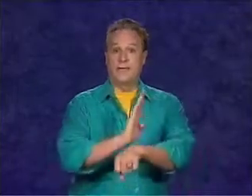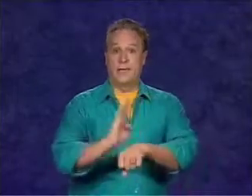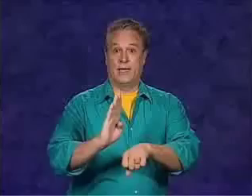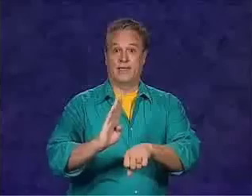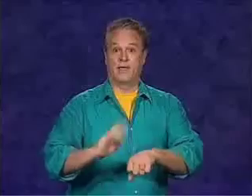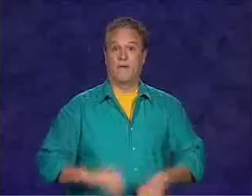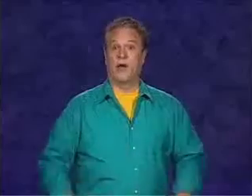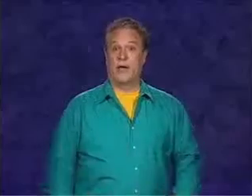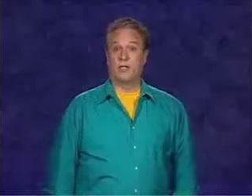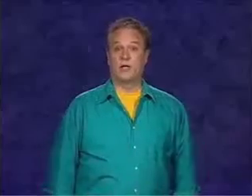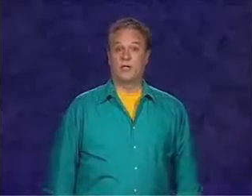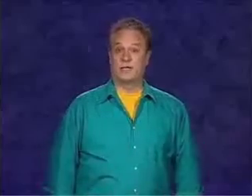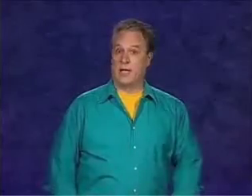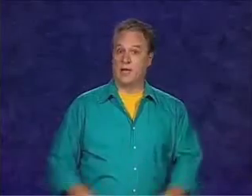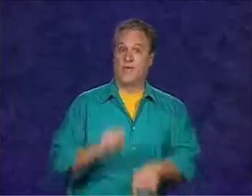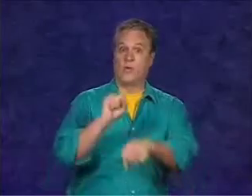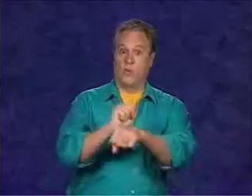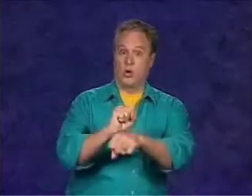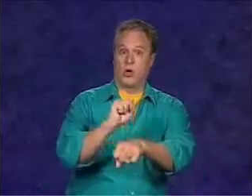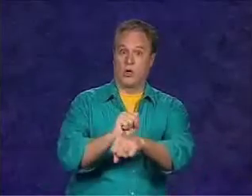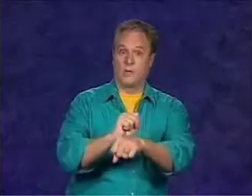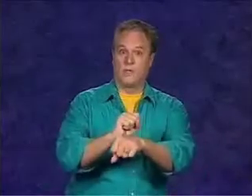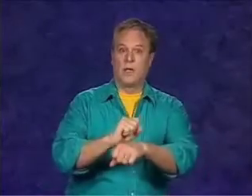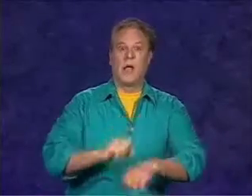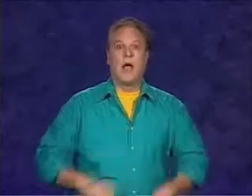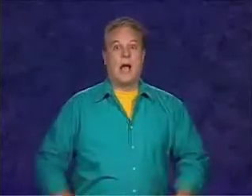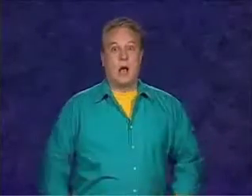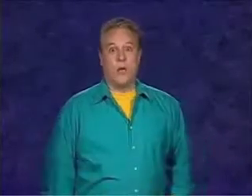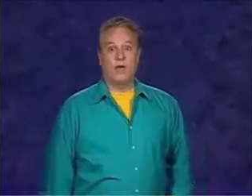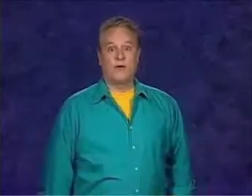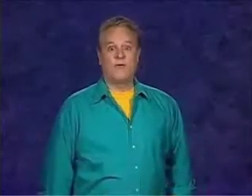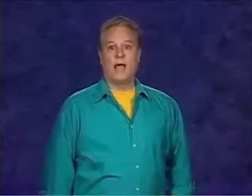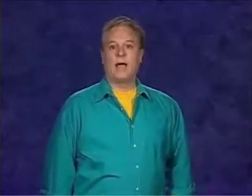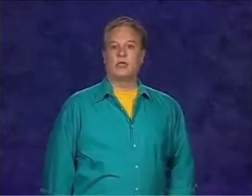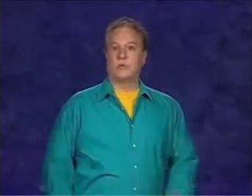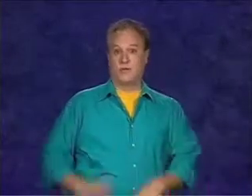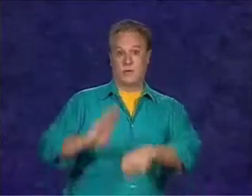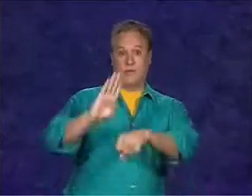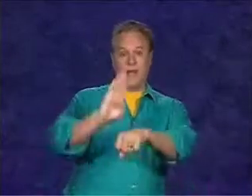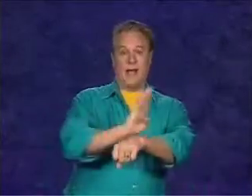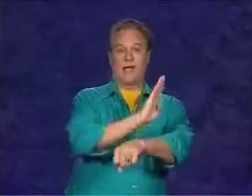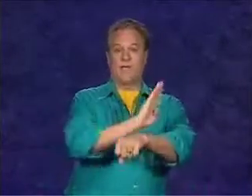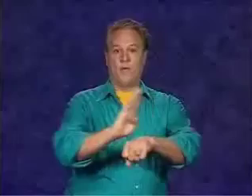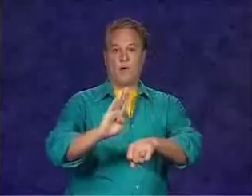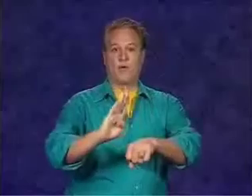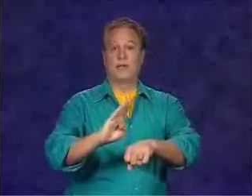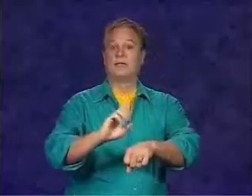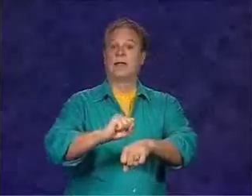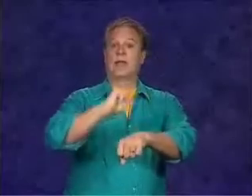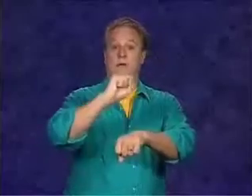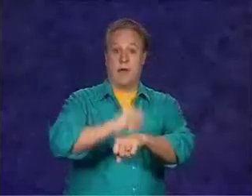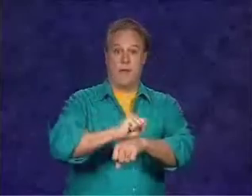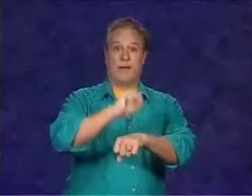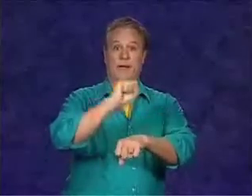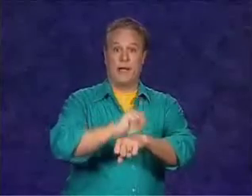Busy is a variation of the sign for work. However, the action moves back and forth instead of up and